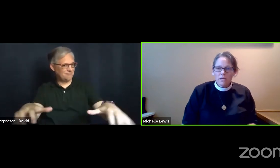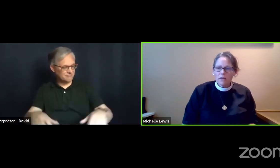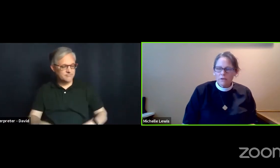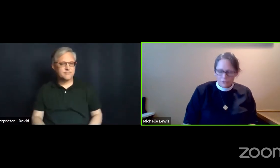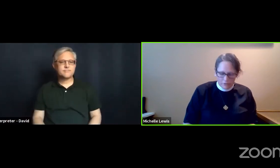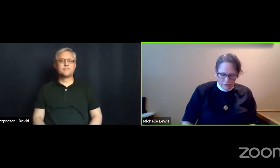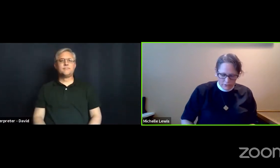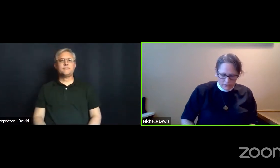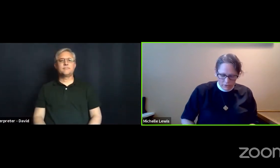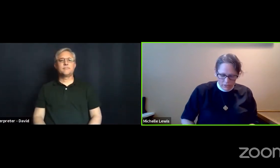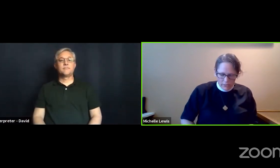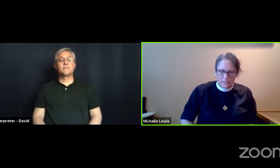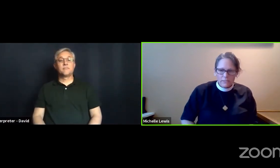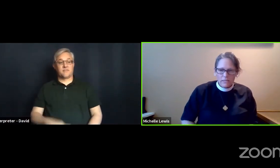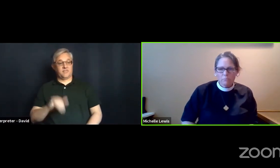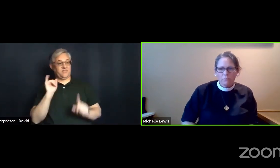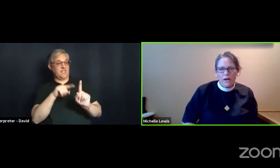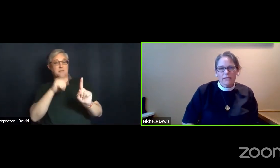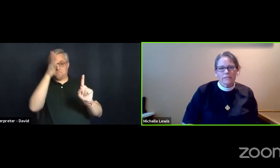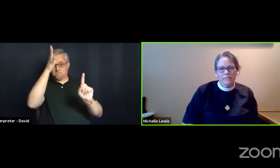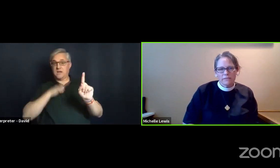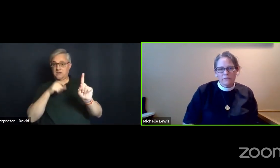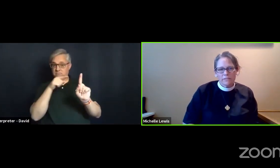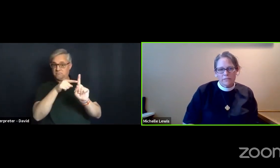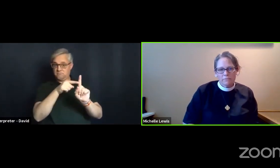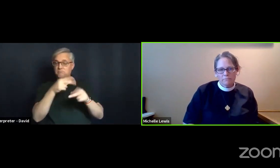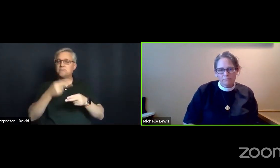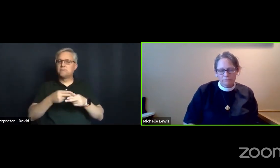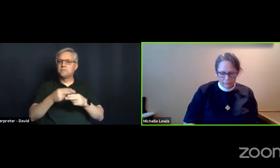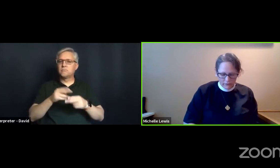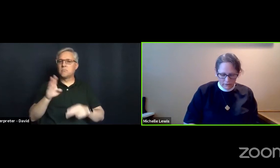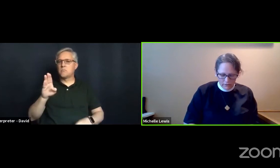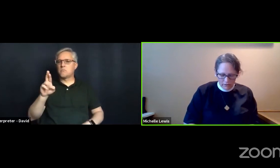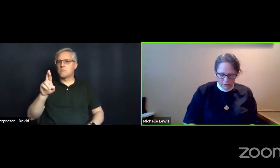The main character in the story is named Brian Stevenson.